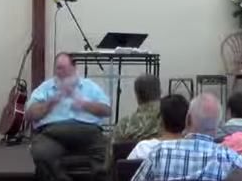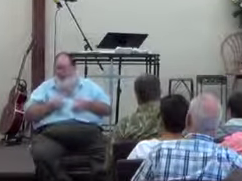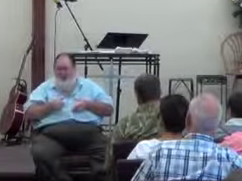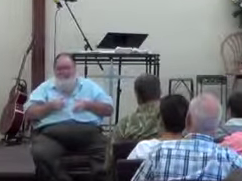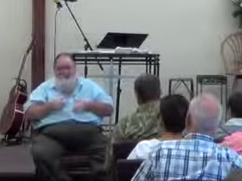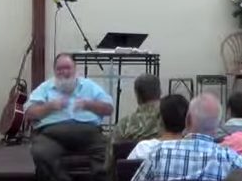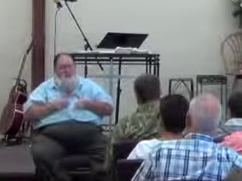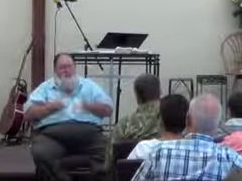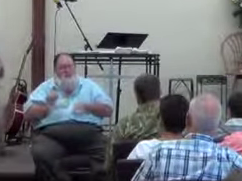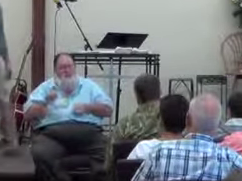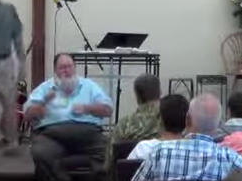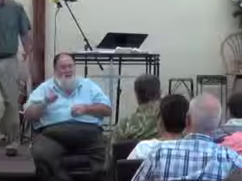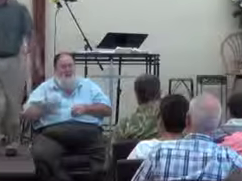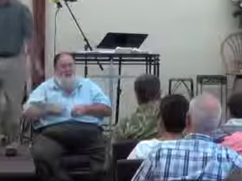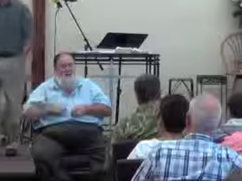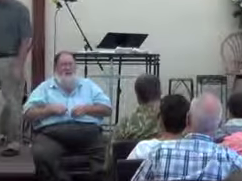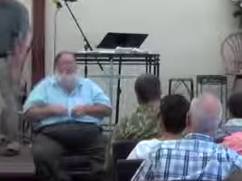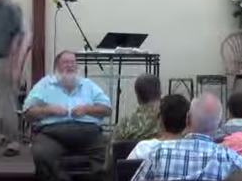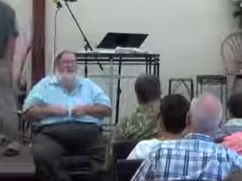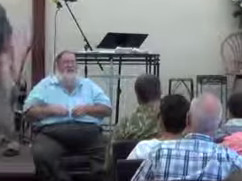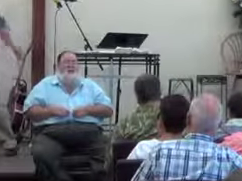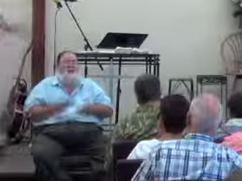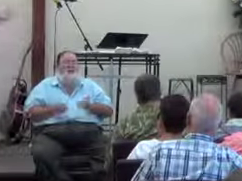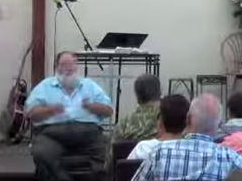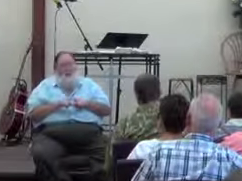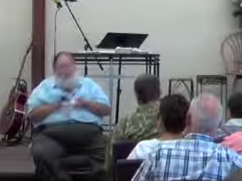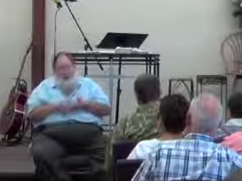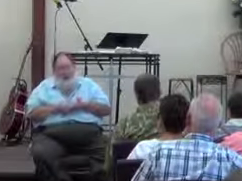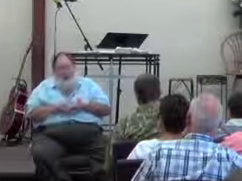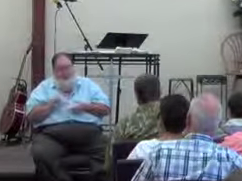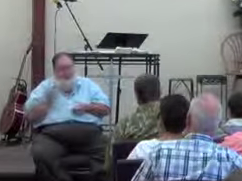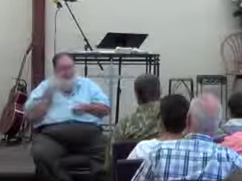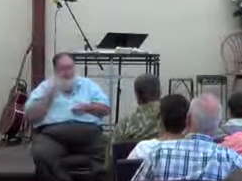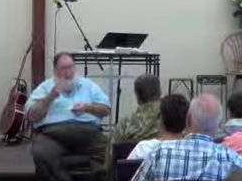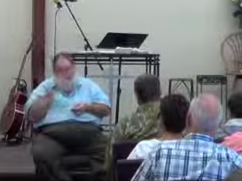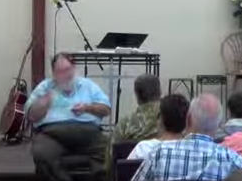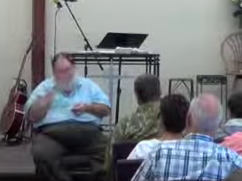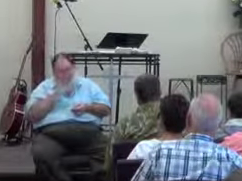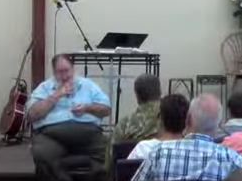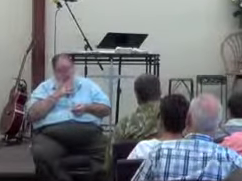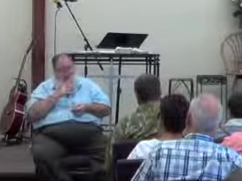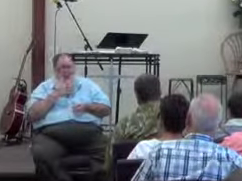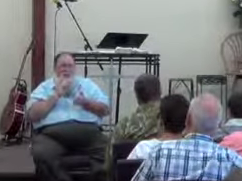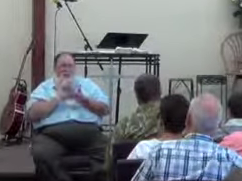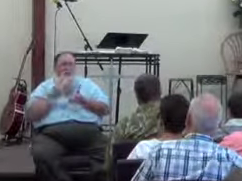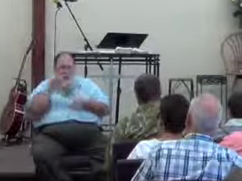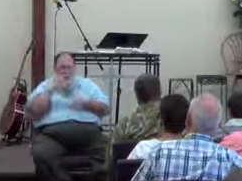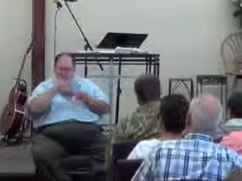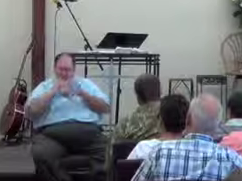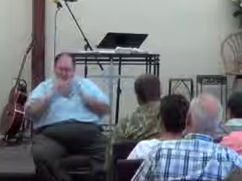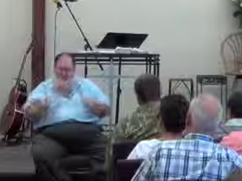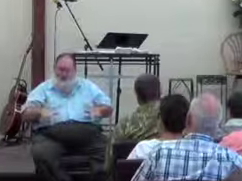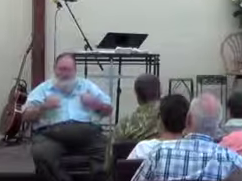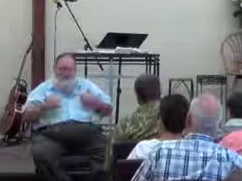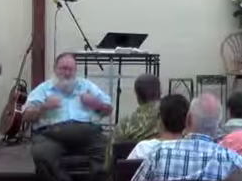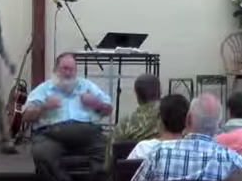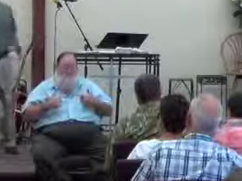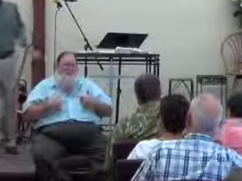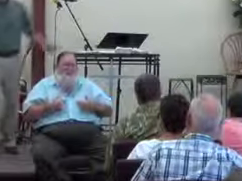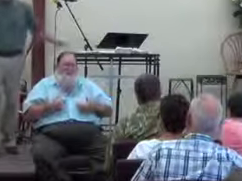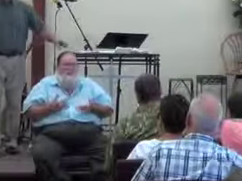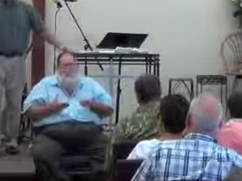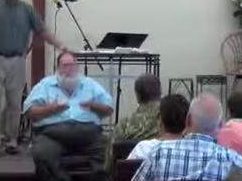that. You saw mom and dad praise God all their life, or our aunt and uncle. But you're here today, and maybe you're just here, and you're just putting in